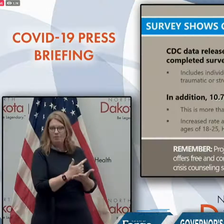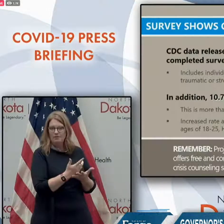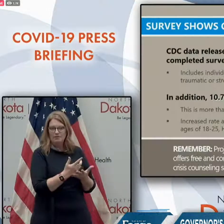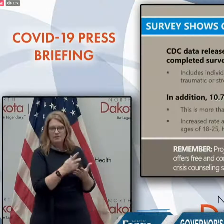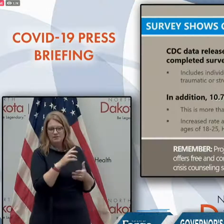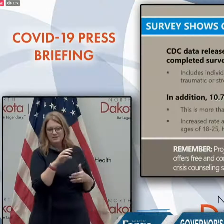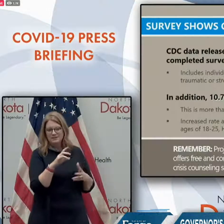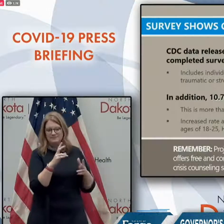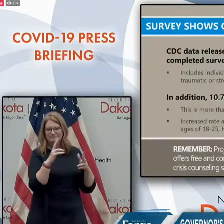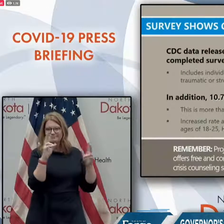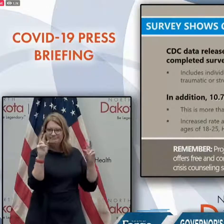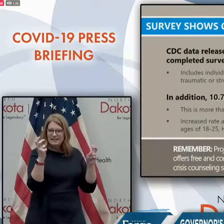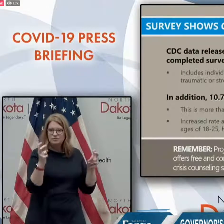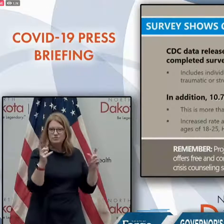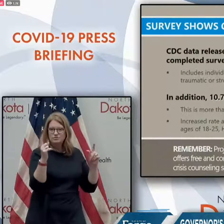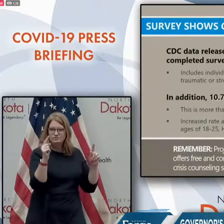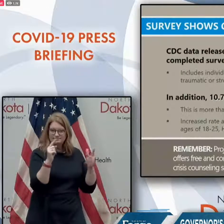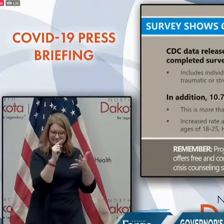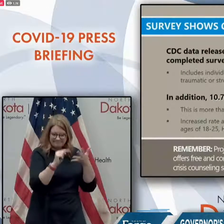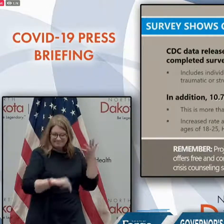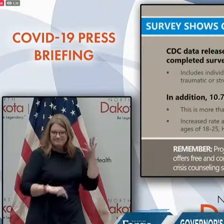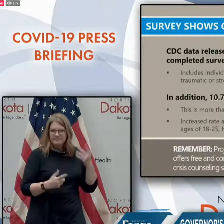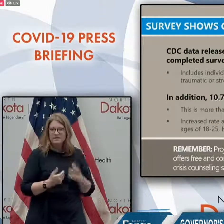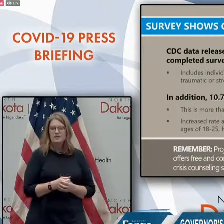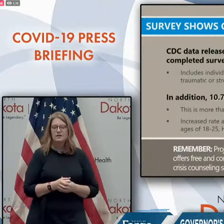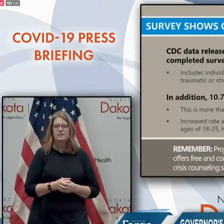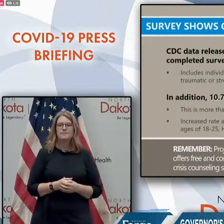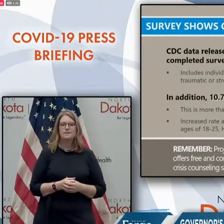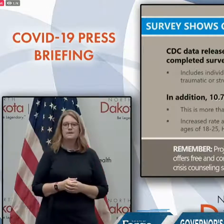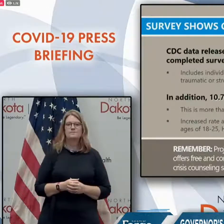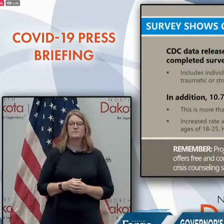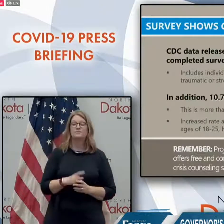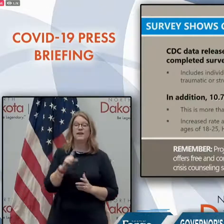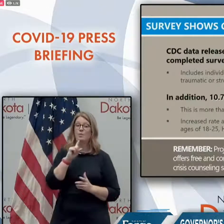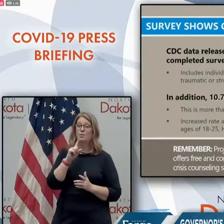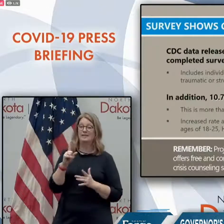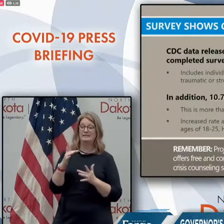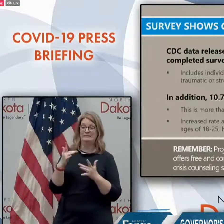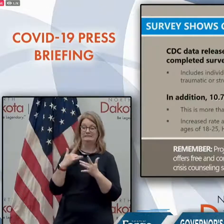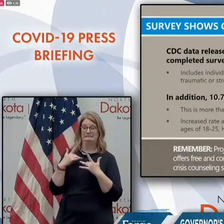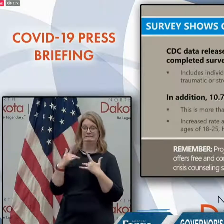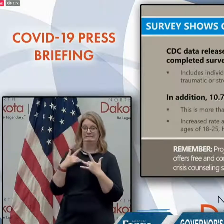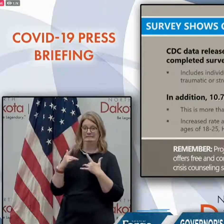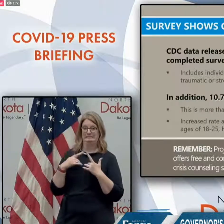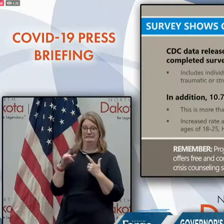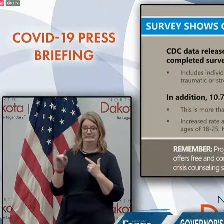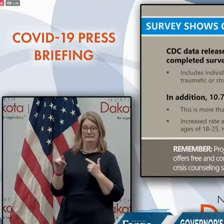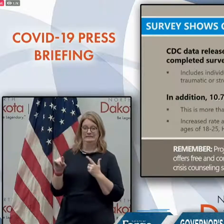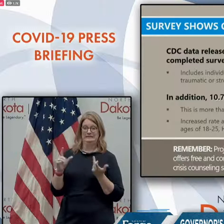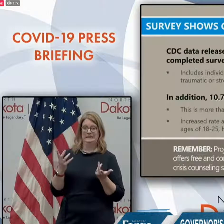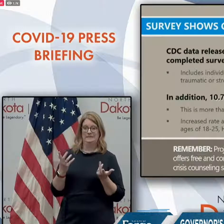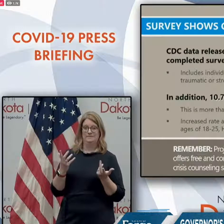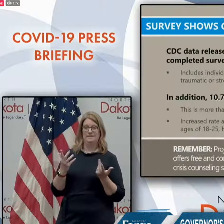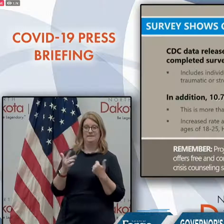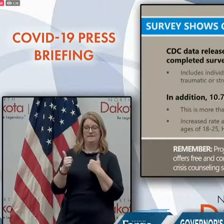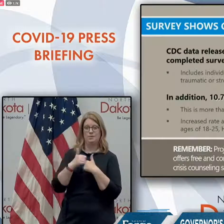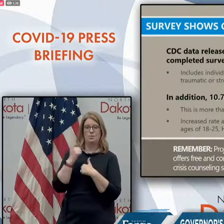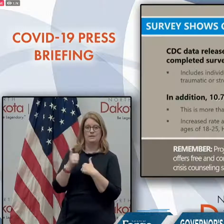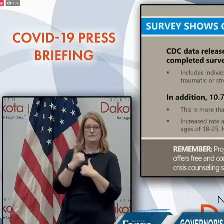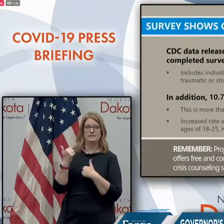issues that are touching so many Americans. One very concerning point that came through this was the risk